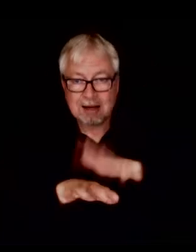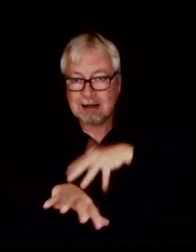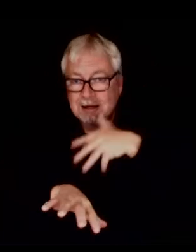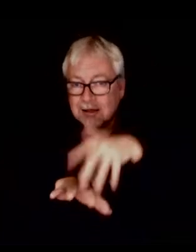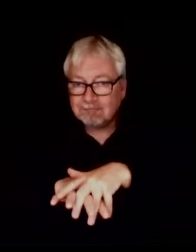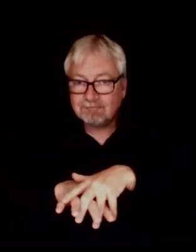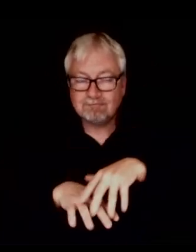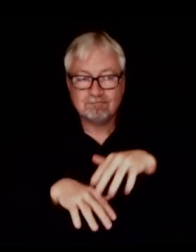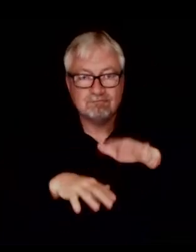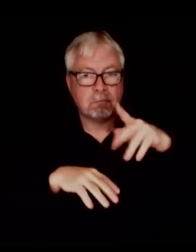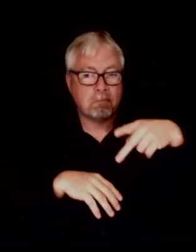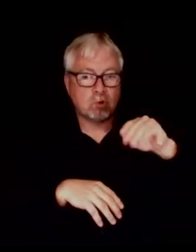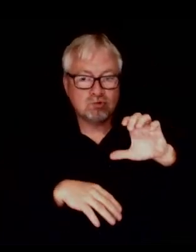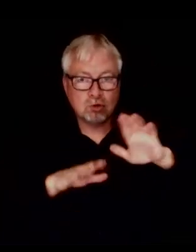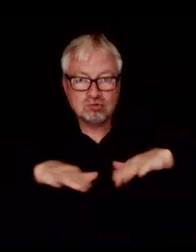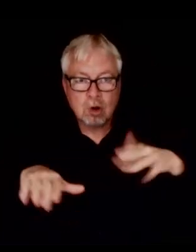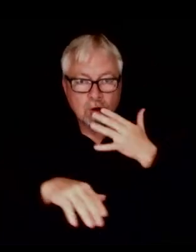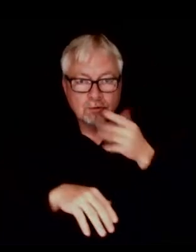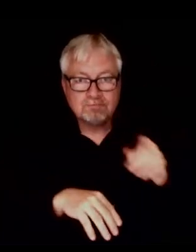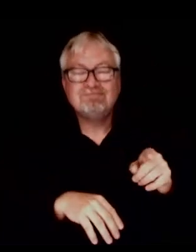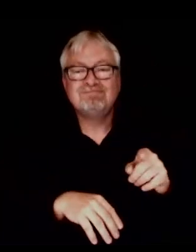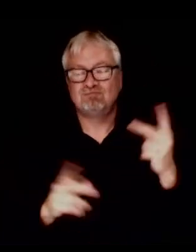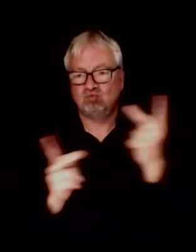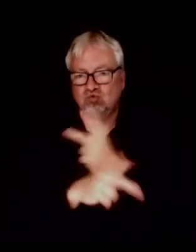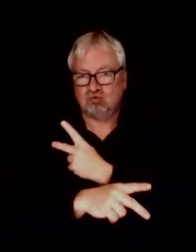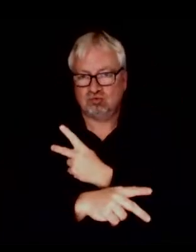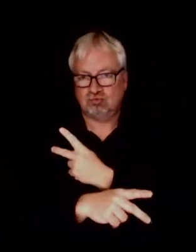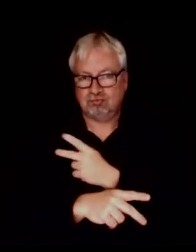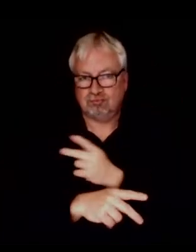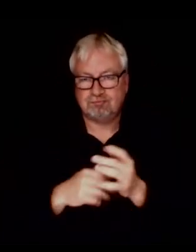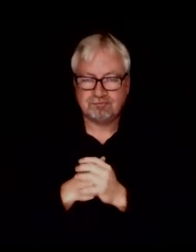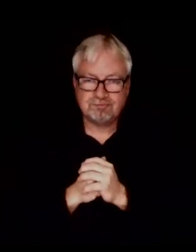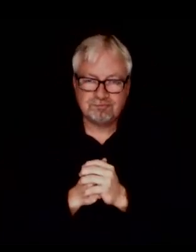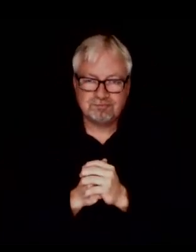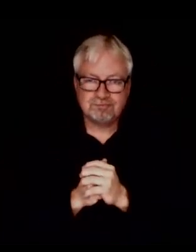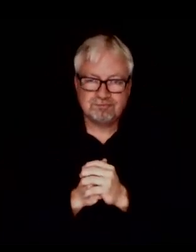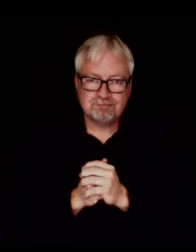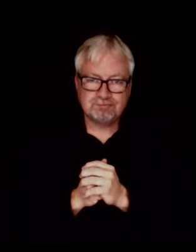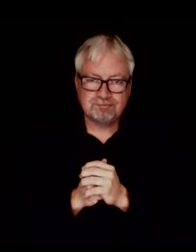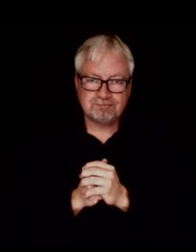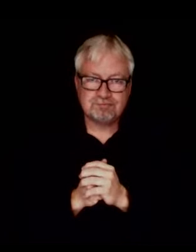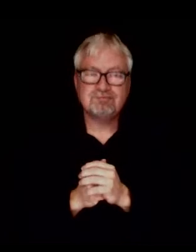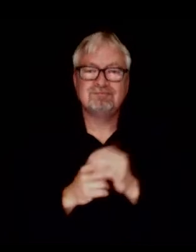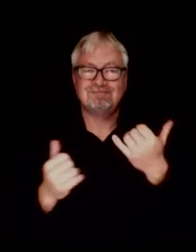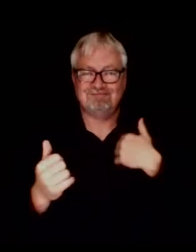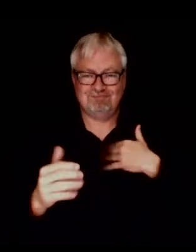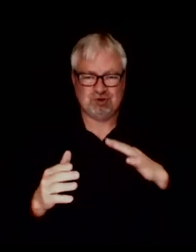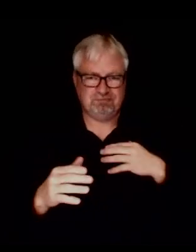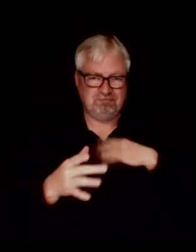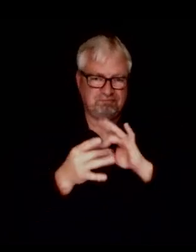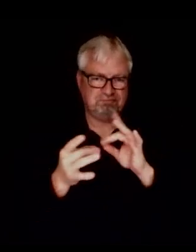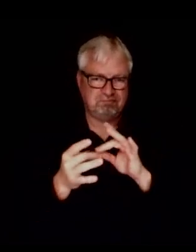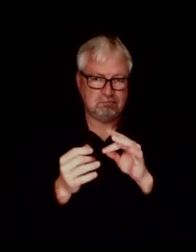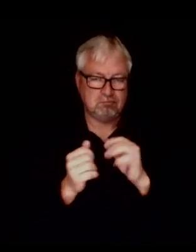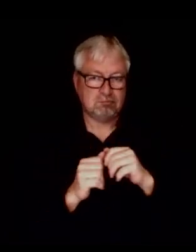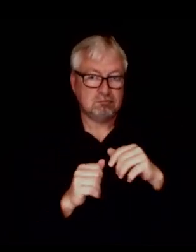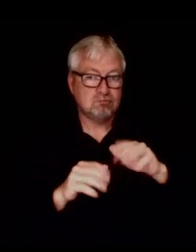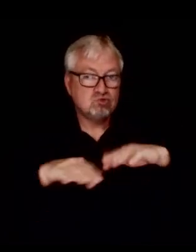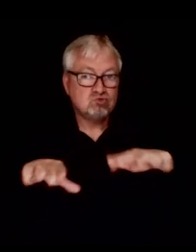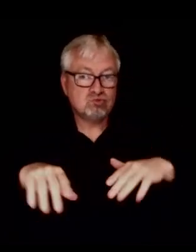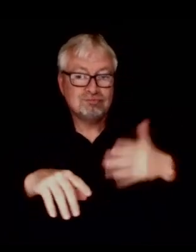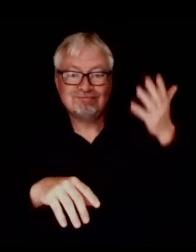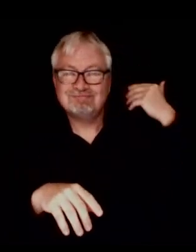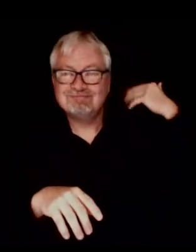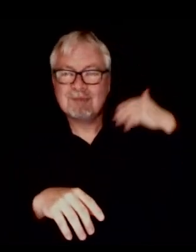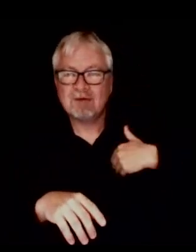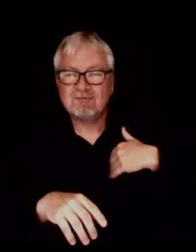disproportionately impacted by more severe disease. As mentioned, children with past infection with SARS-CoV-2 are also at risk